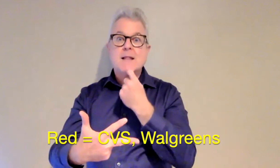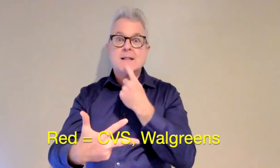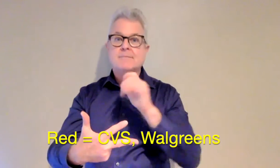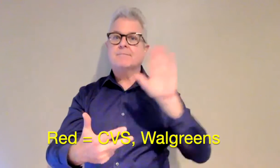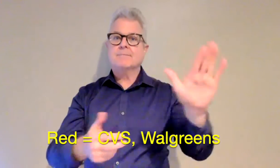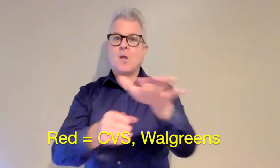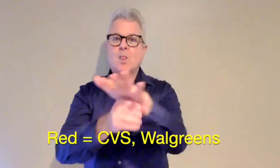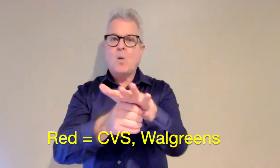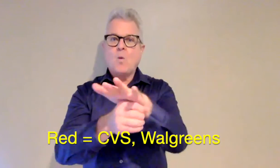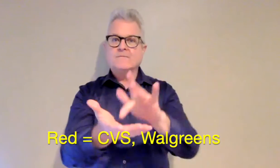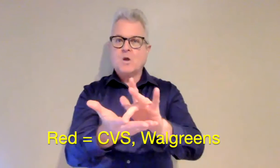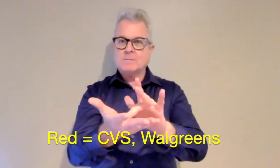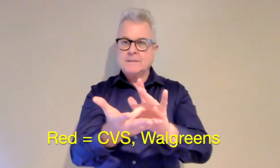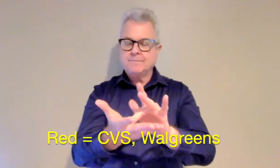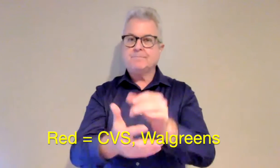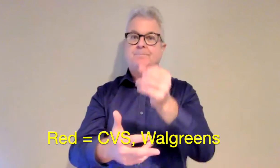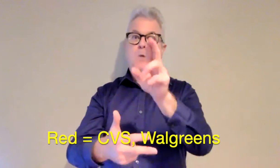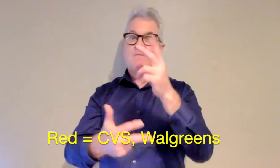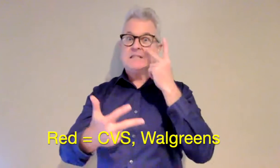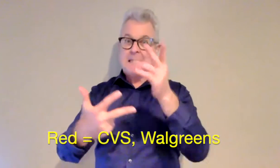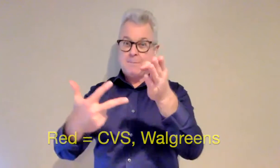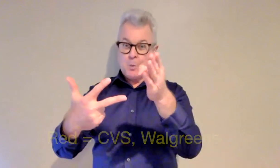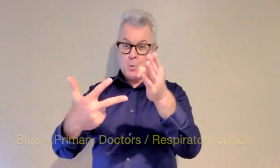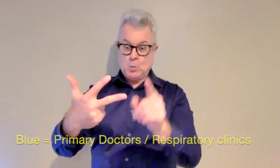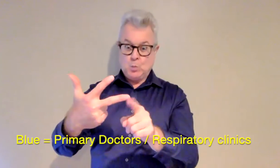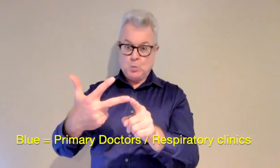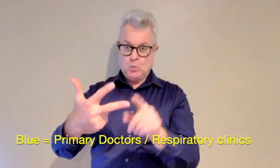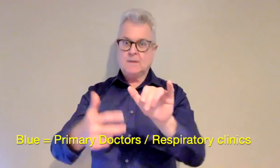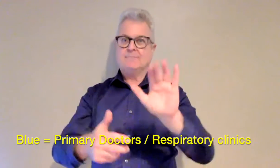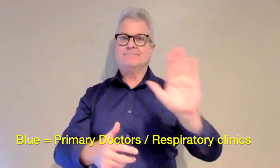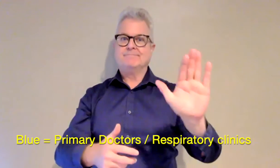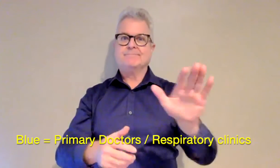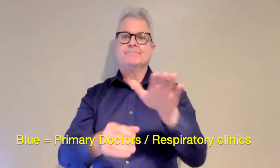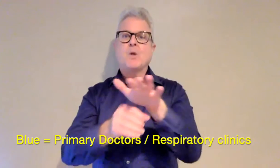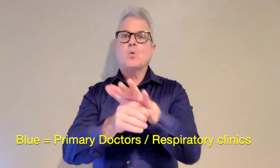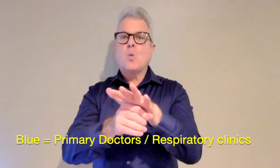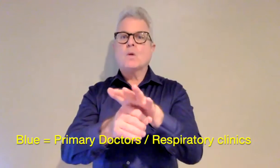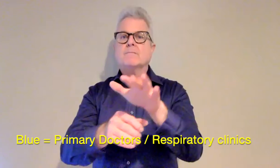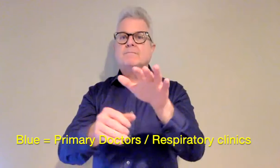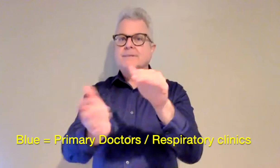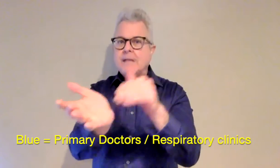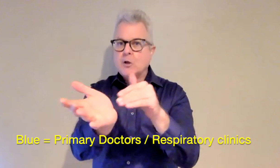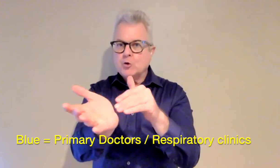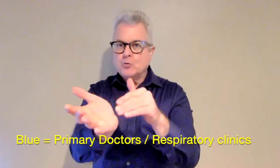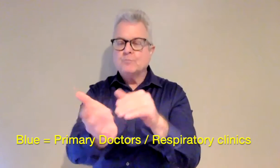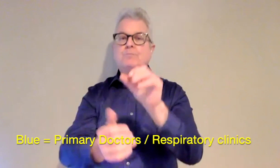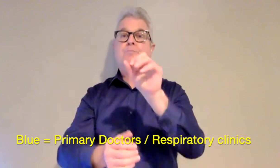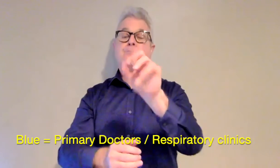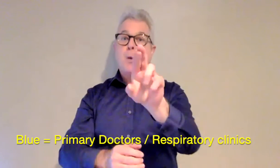that are run by the state of Rhode Island. Red are the testing sites that are run by the pharmacy. The green